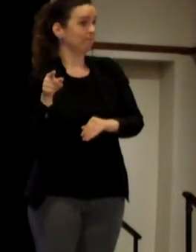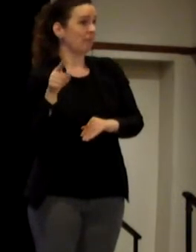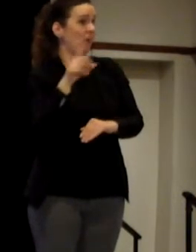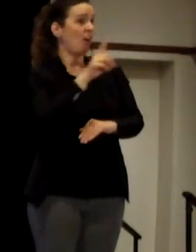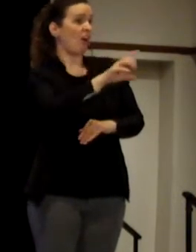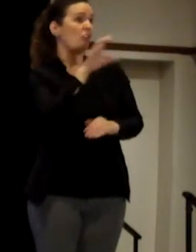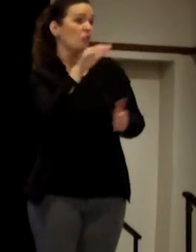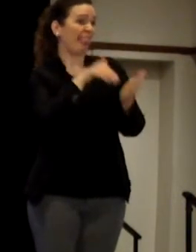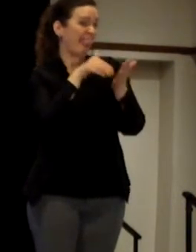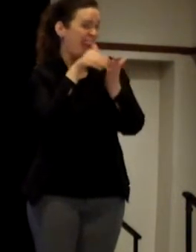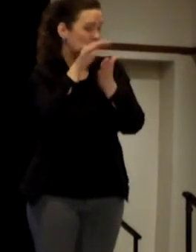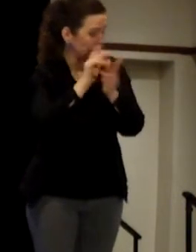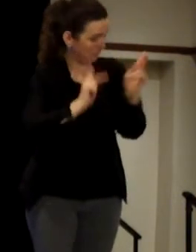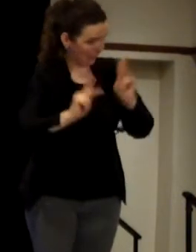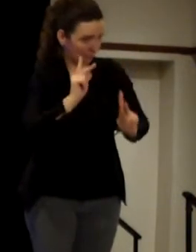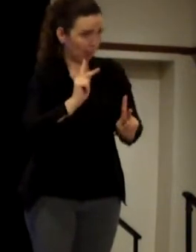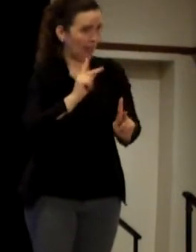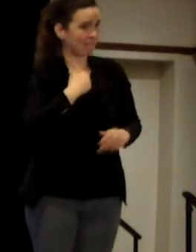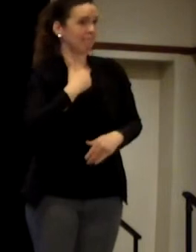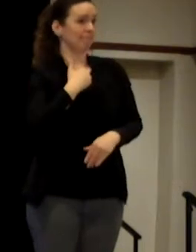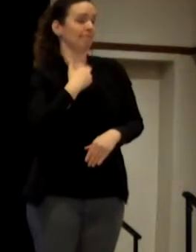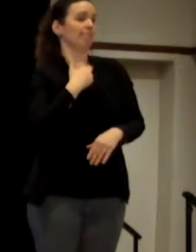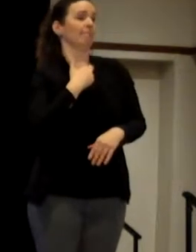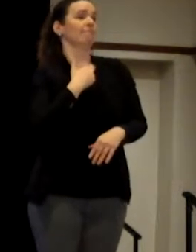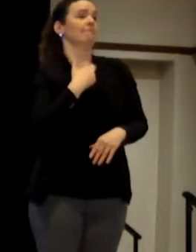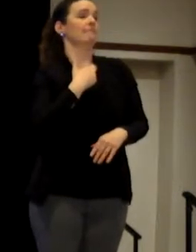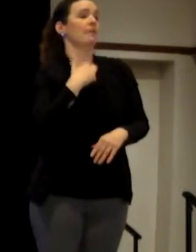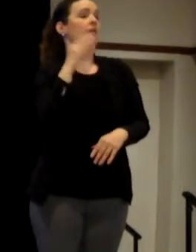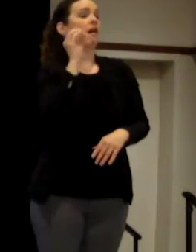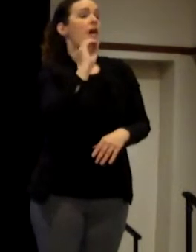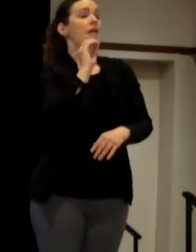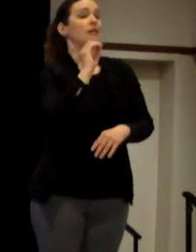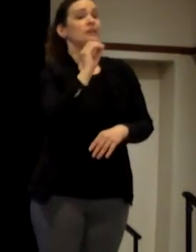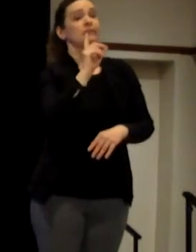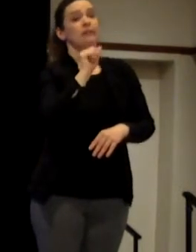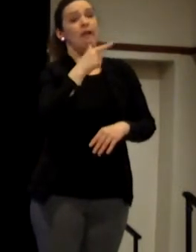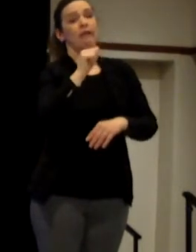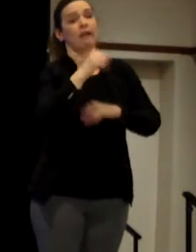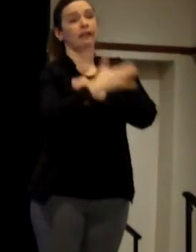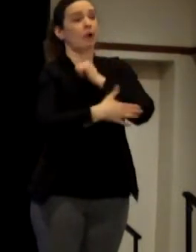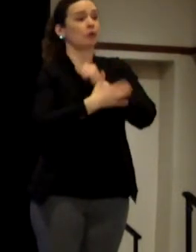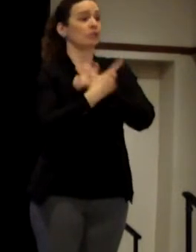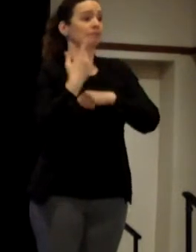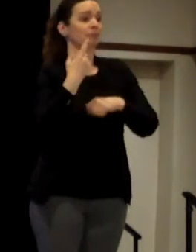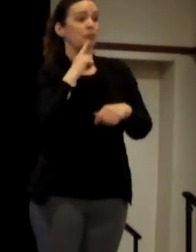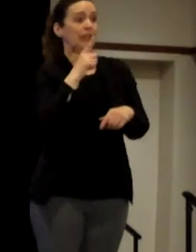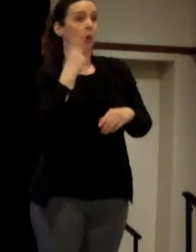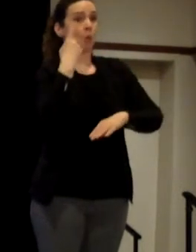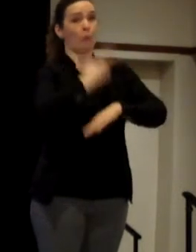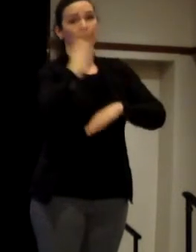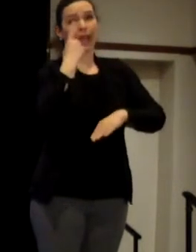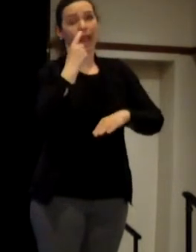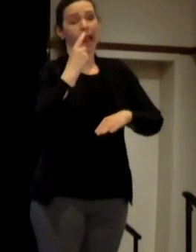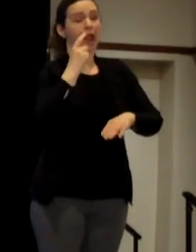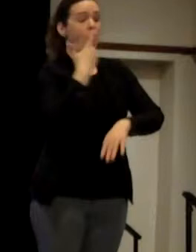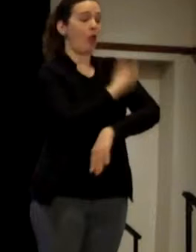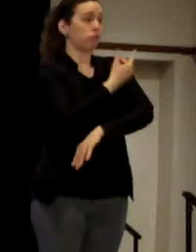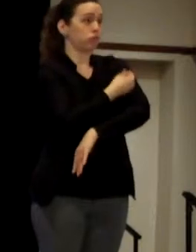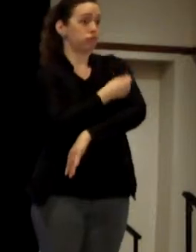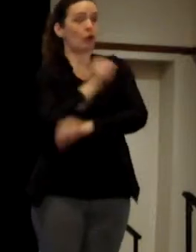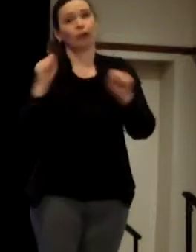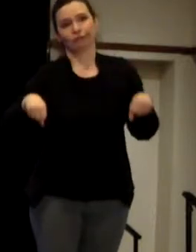Onondaga County, you're talking about a day's worth of vaccinating between the fairgrounds and the on-center. So the new